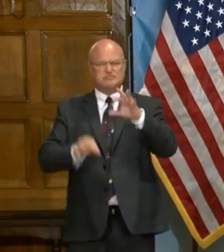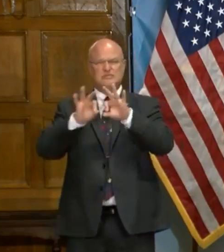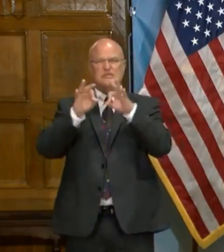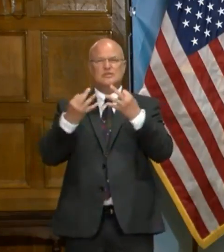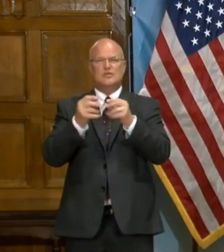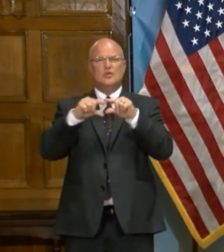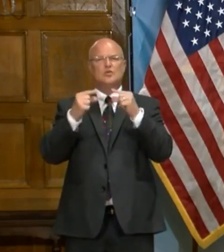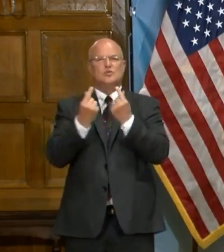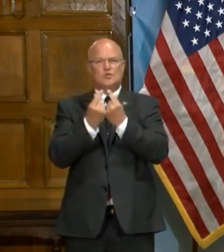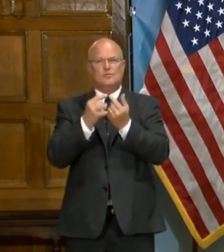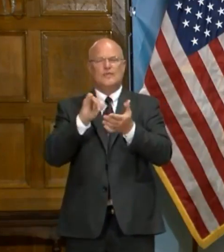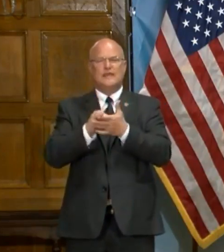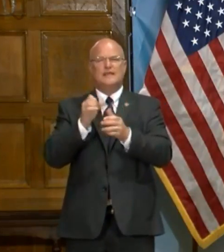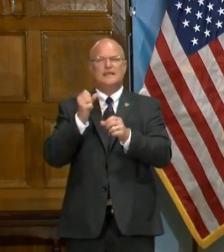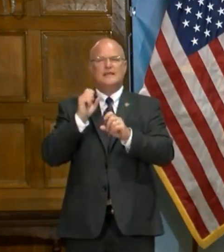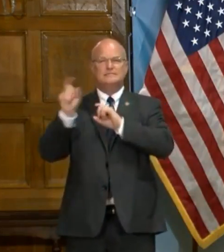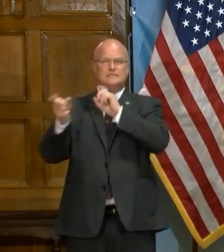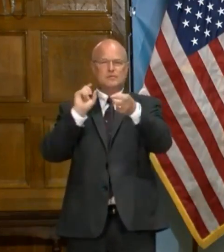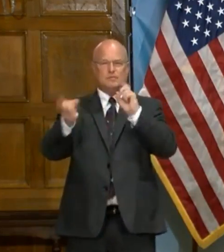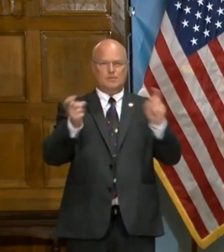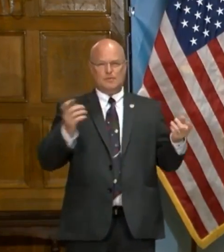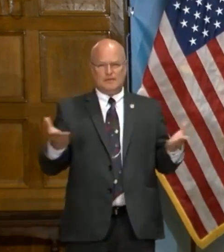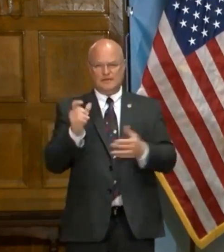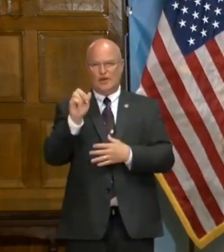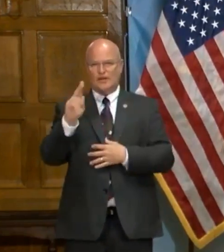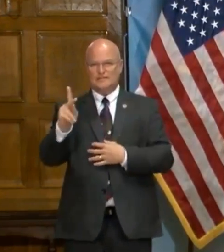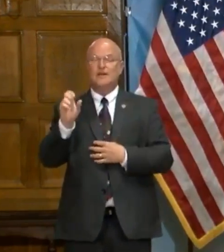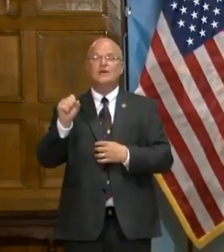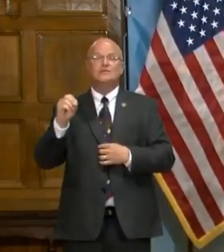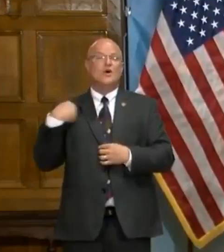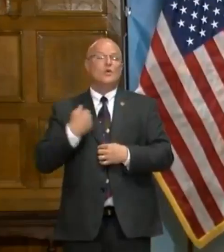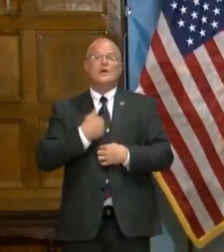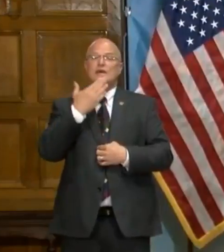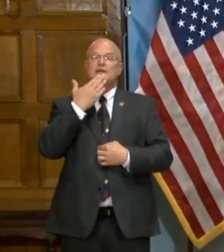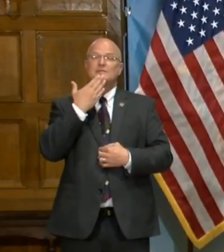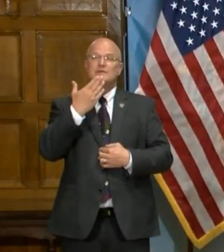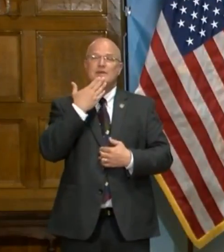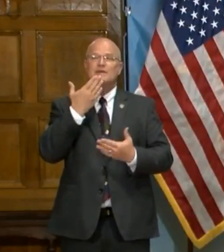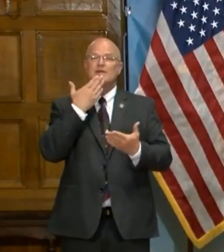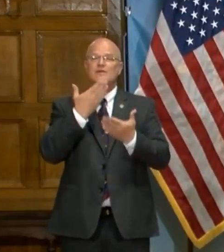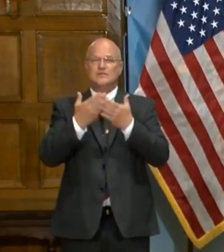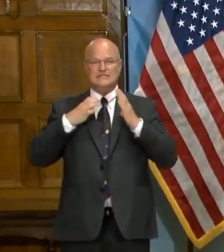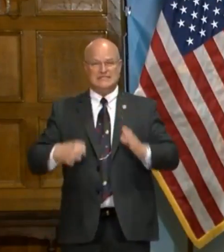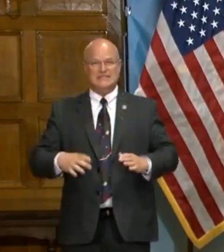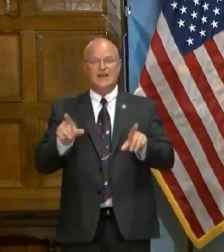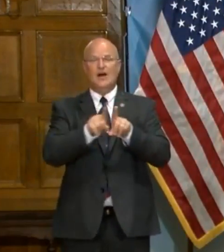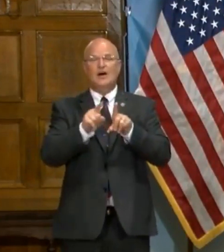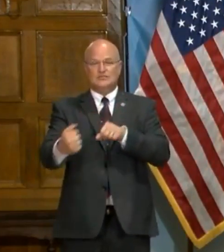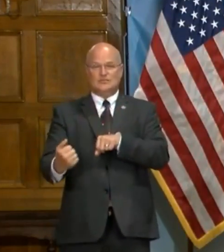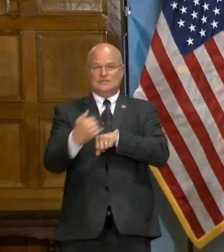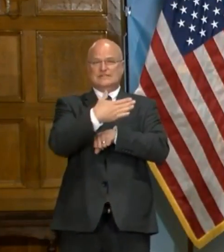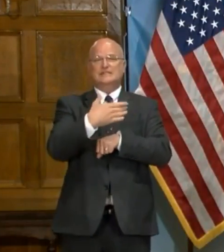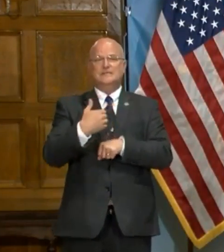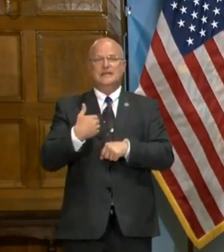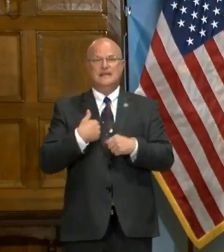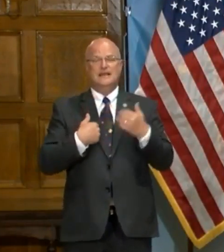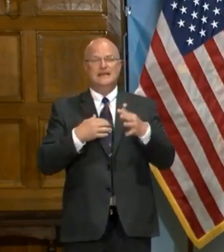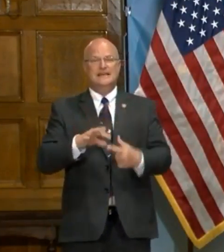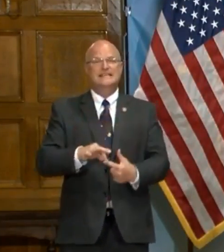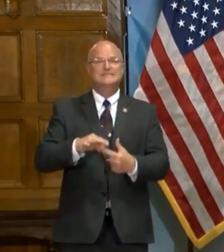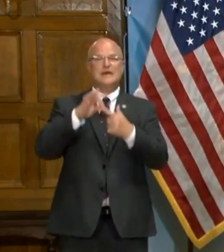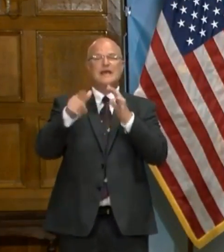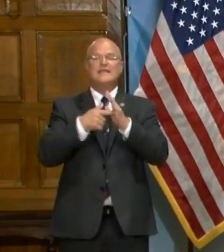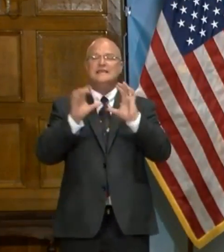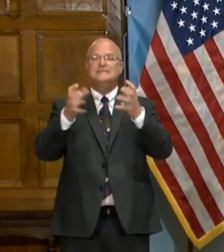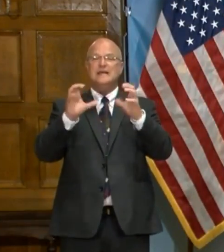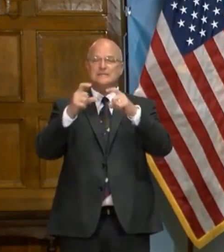other nonprofits and nursing homes here in Arkansas. So we appreciate good citizens, and they also sent me